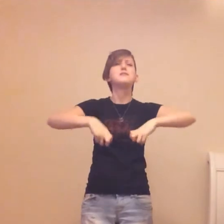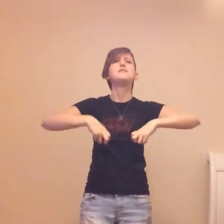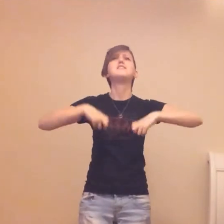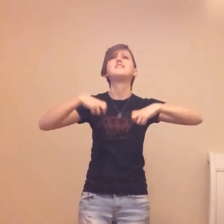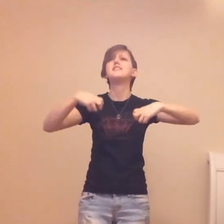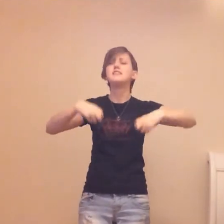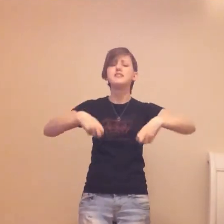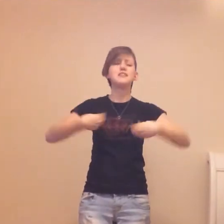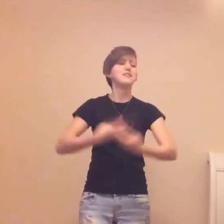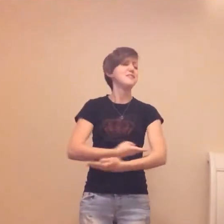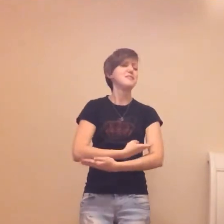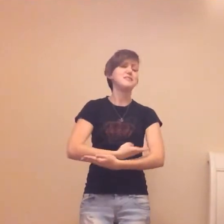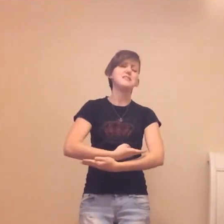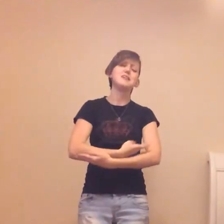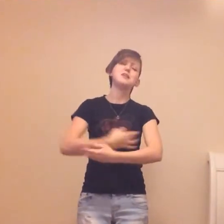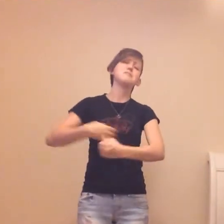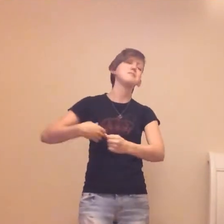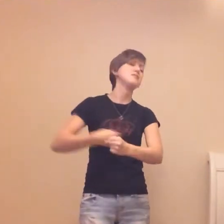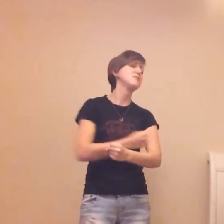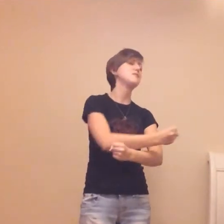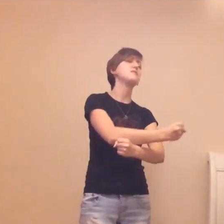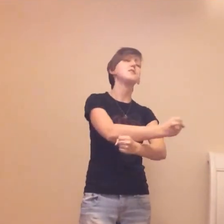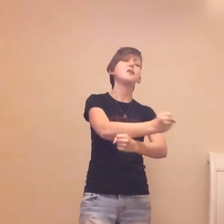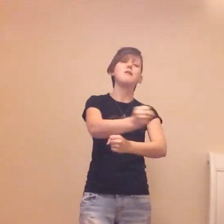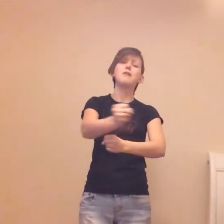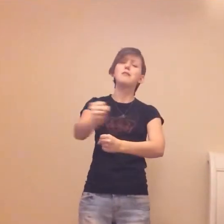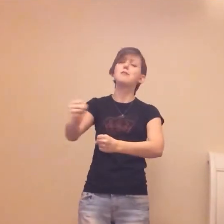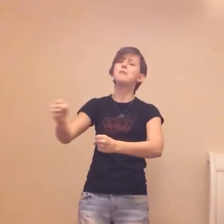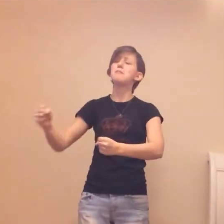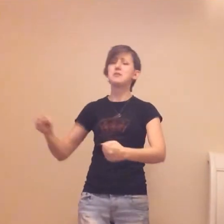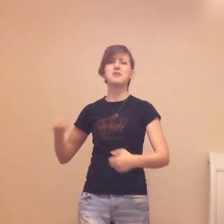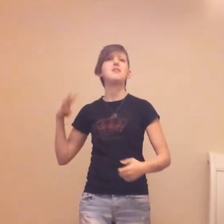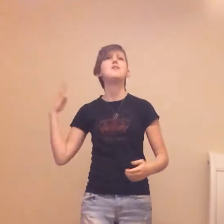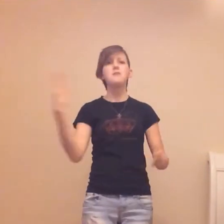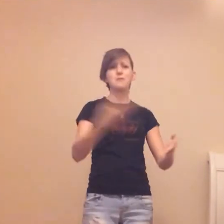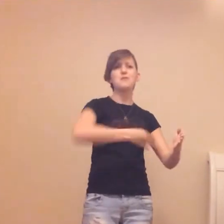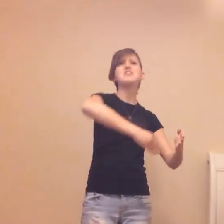The crown began all the way, and